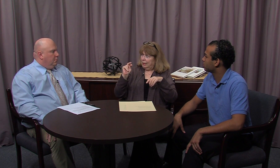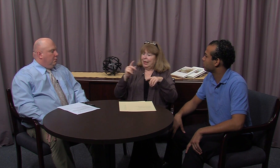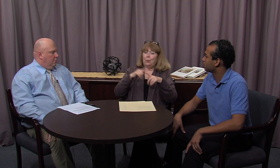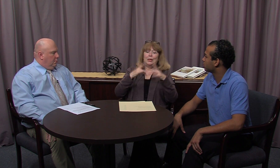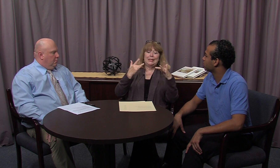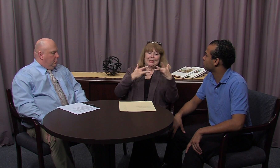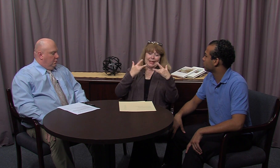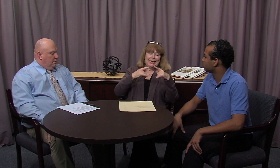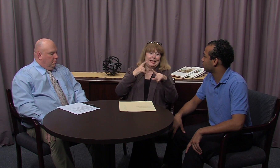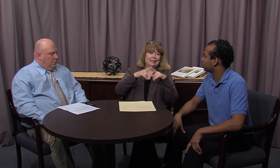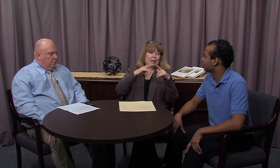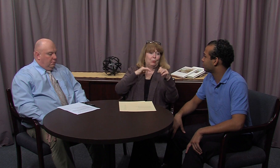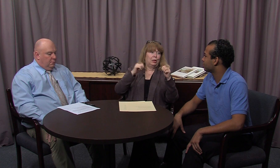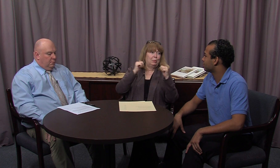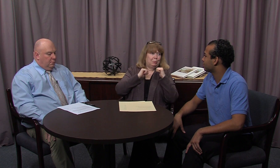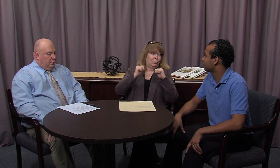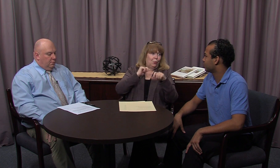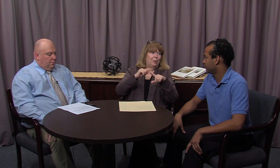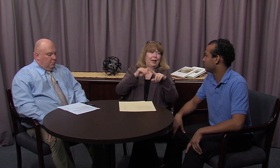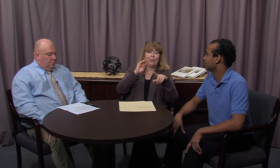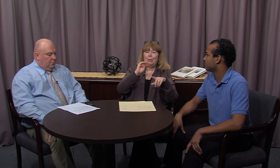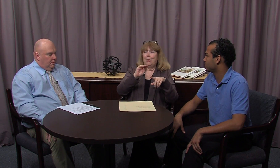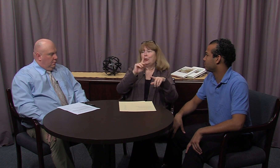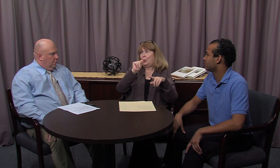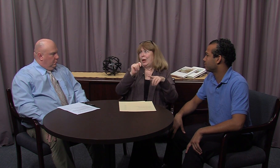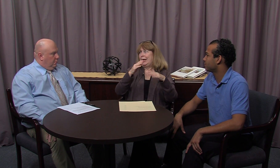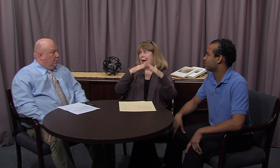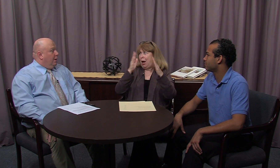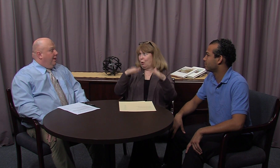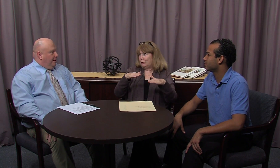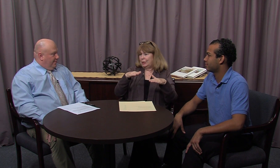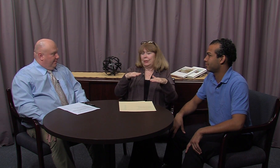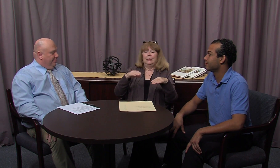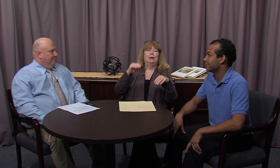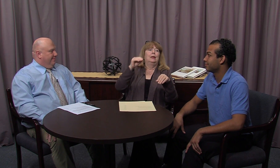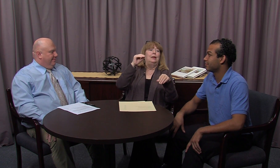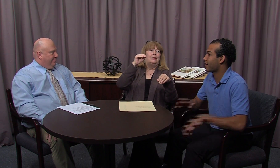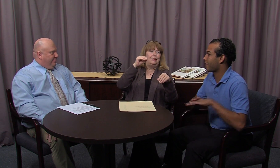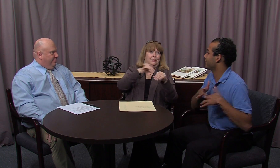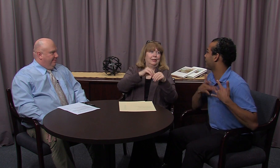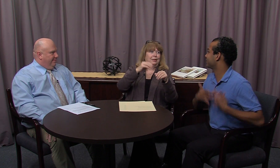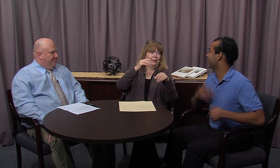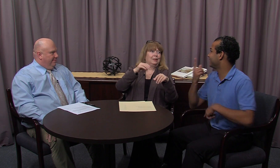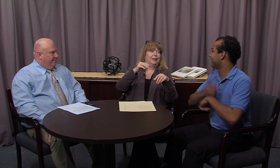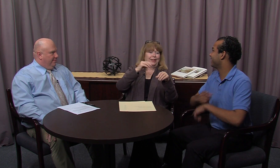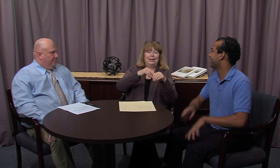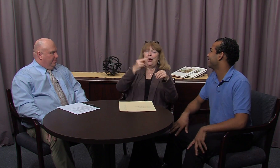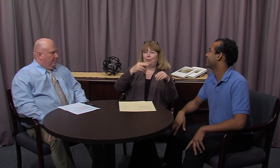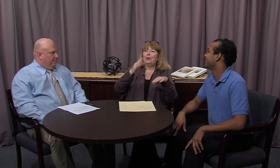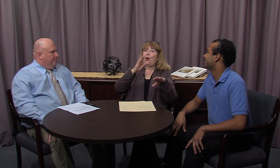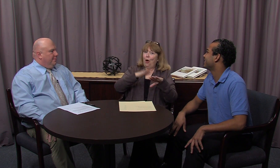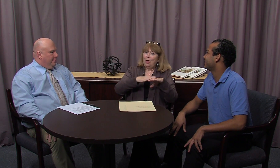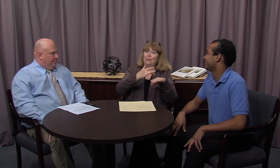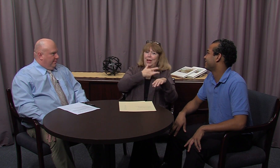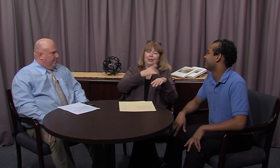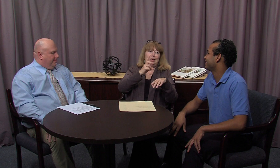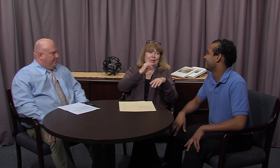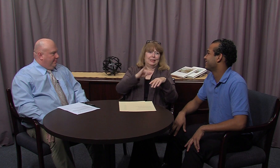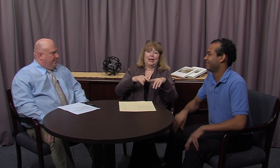And what's exciting is that we're going to be performing at the Mark Twain house in Hartford on Valentine's Day, and we're